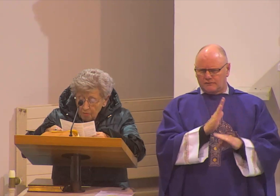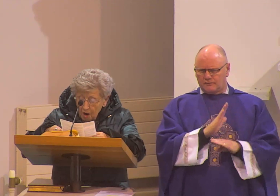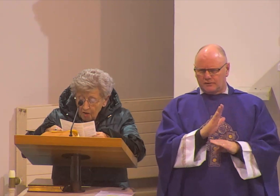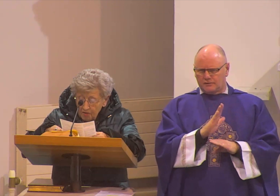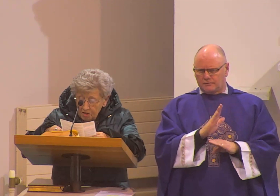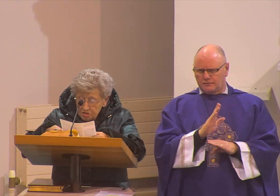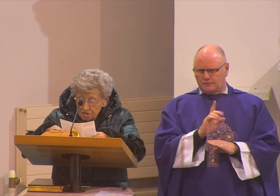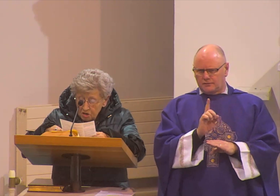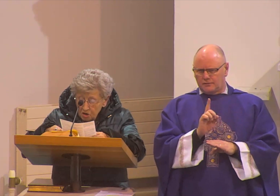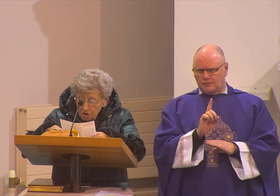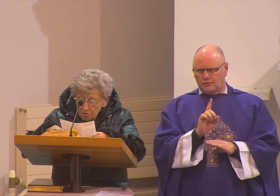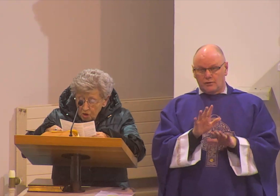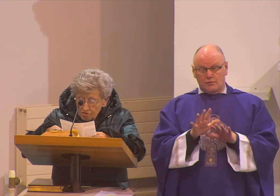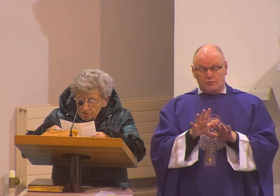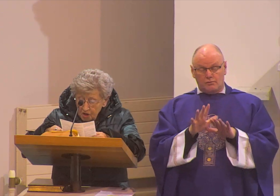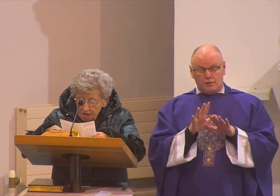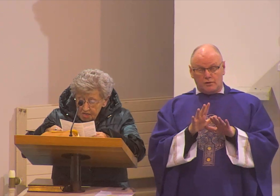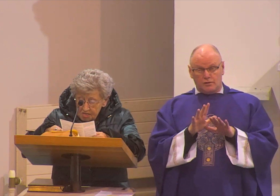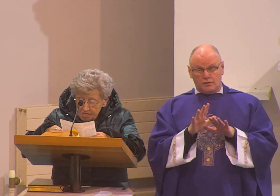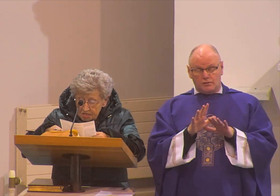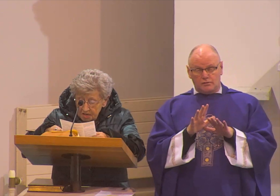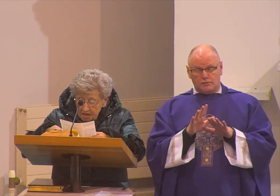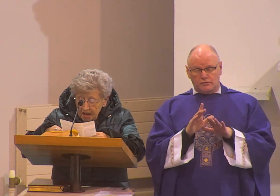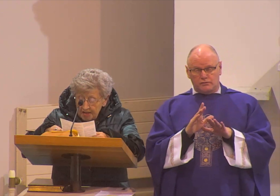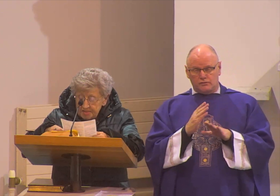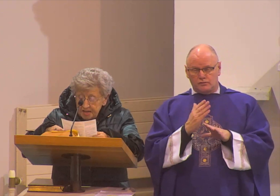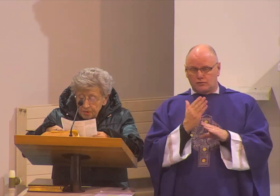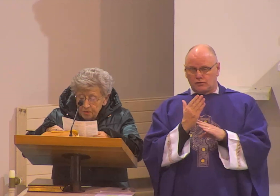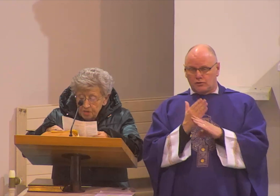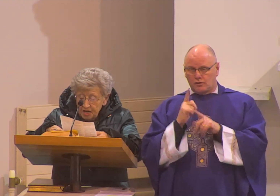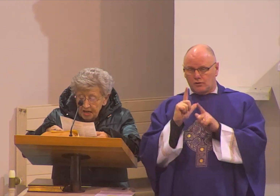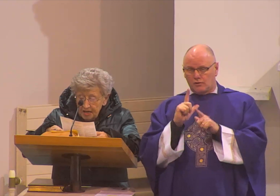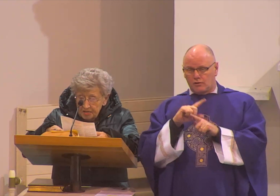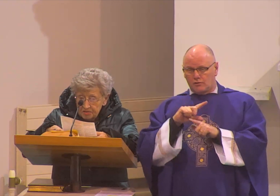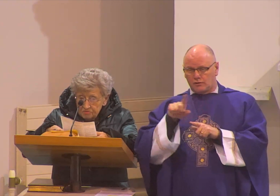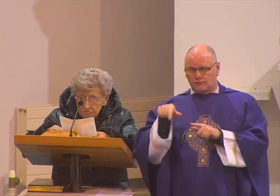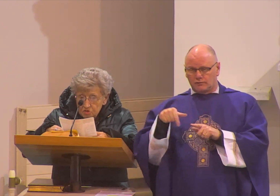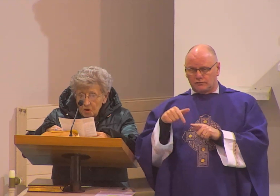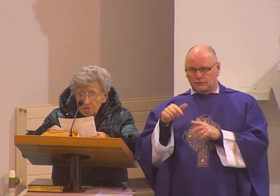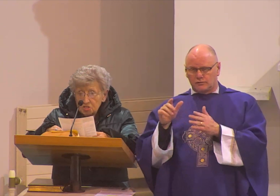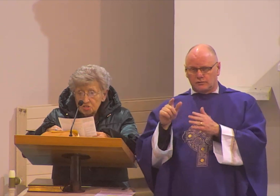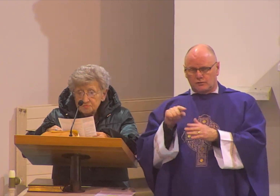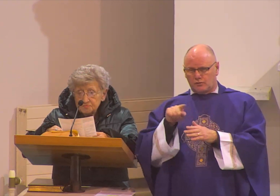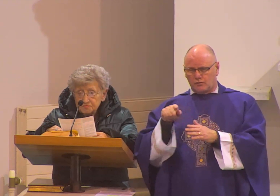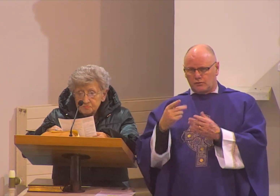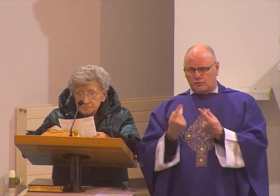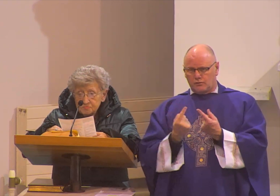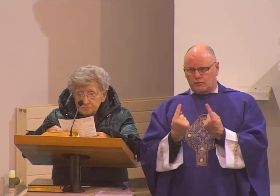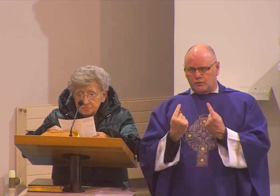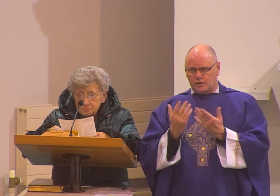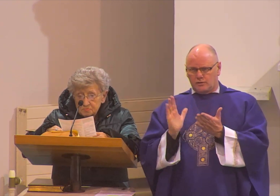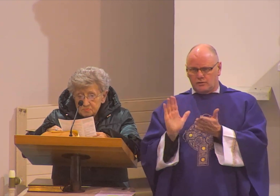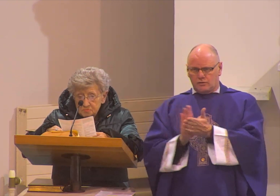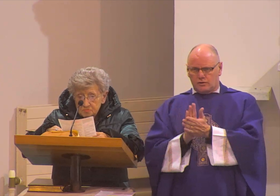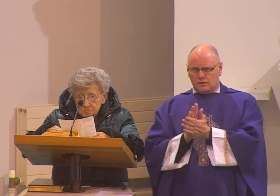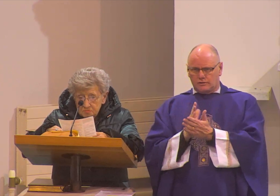What marvels the Lord worked for us. Indeed, we were glad. Response.